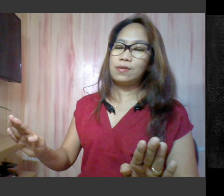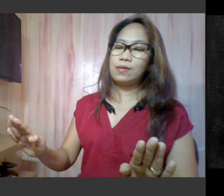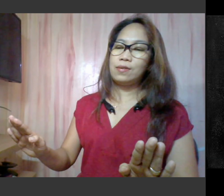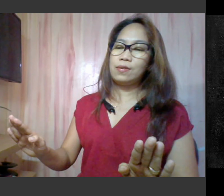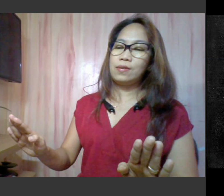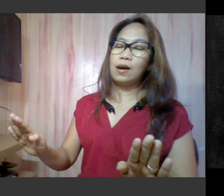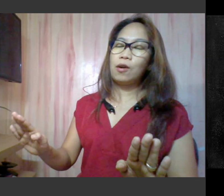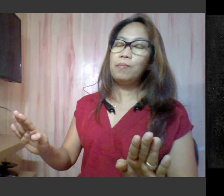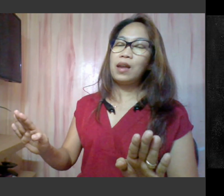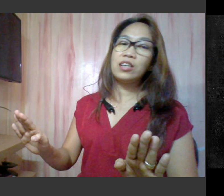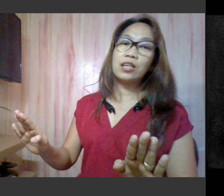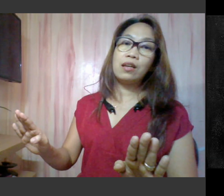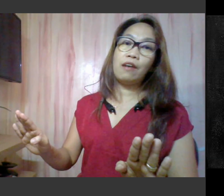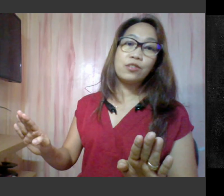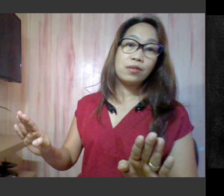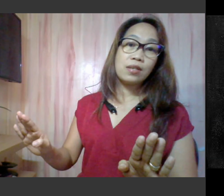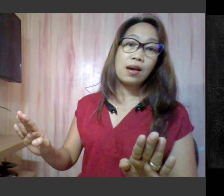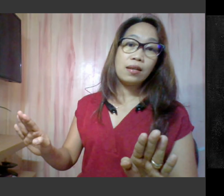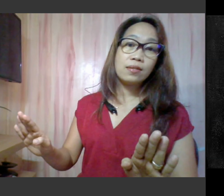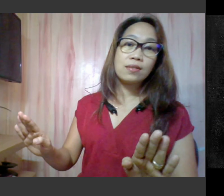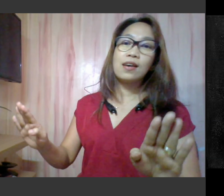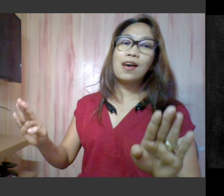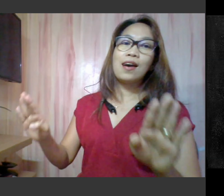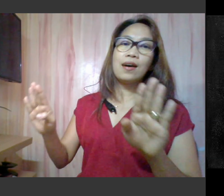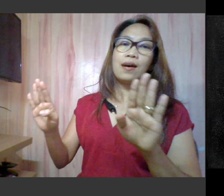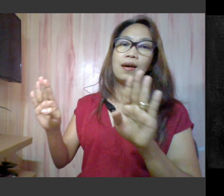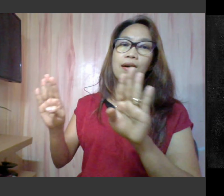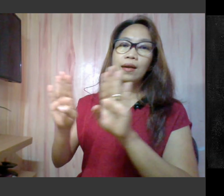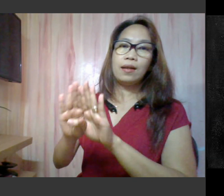is a combination of two signs.